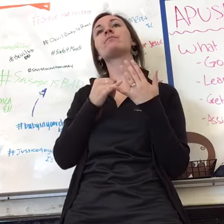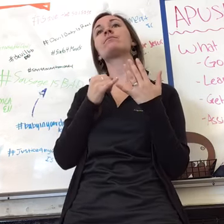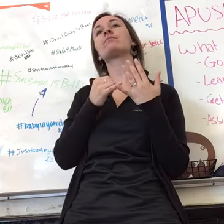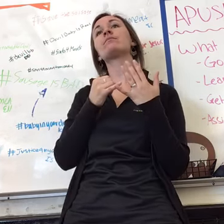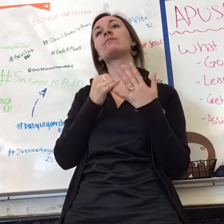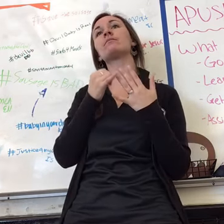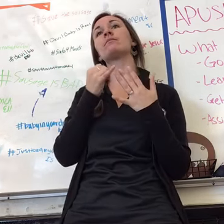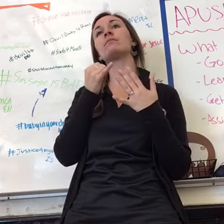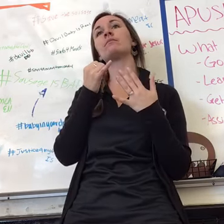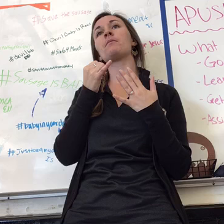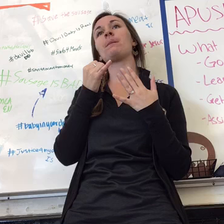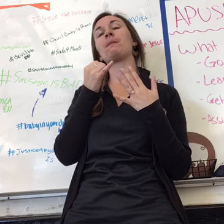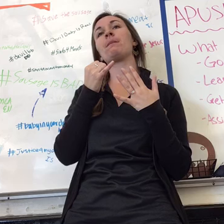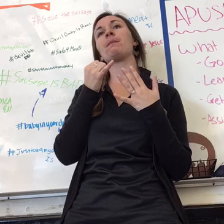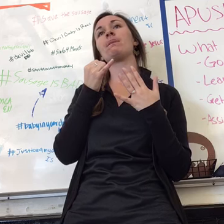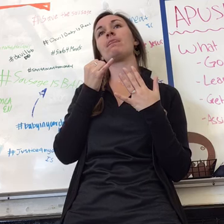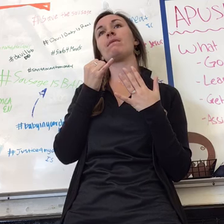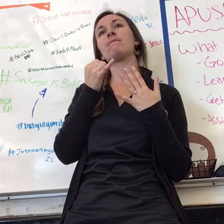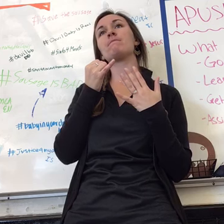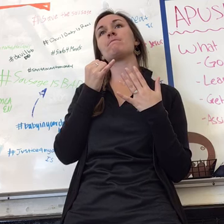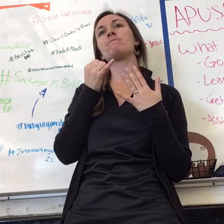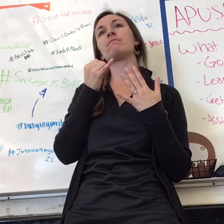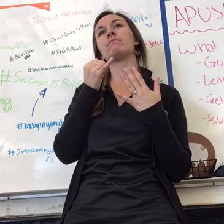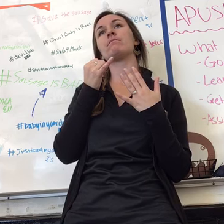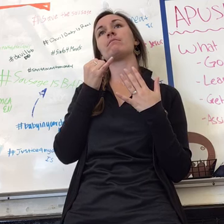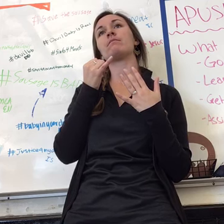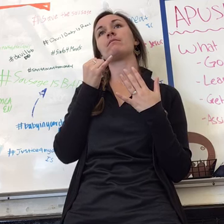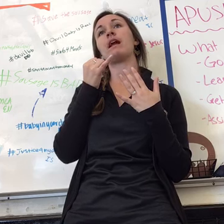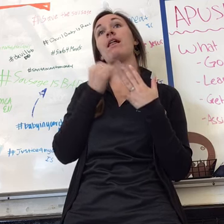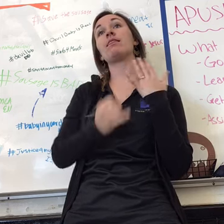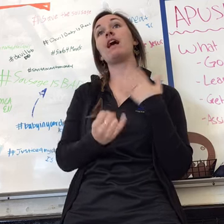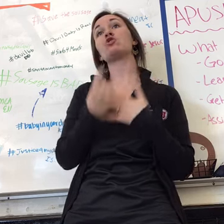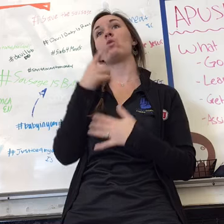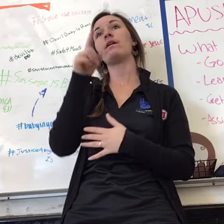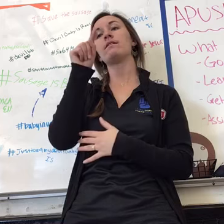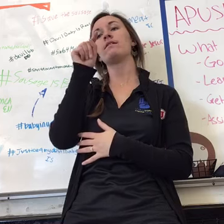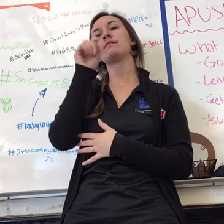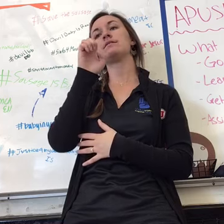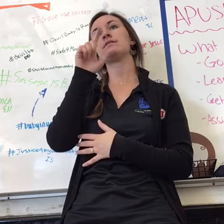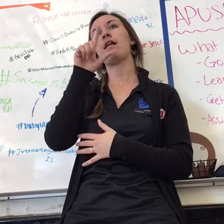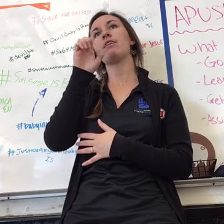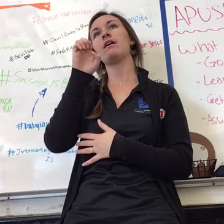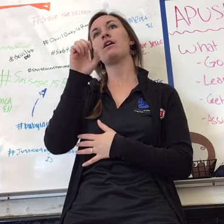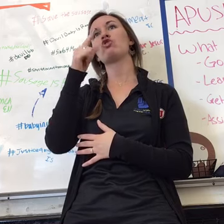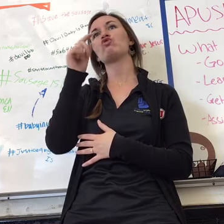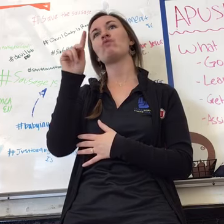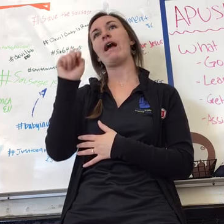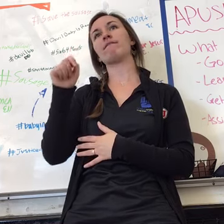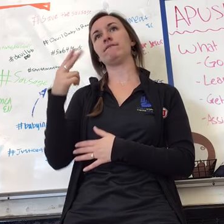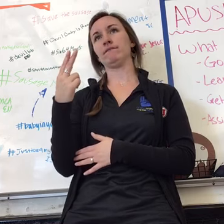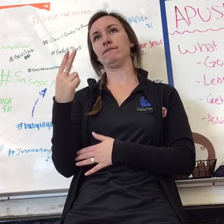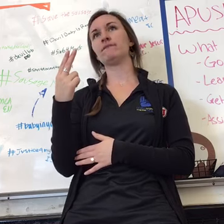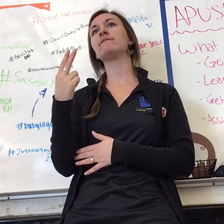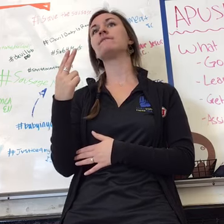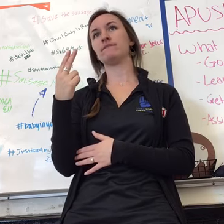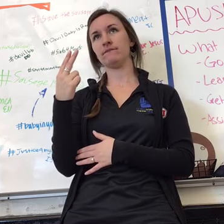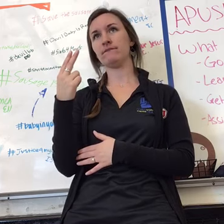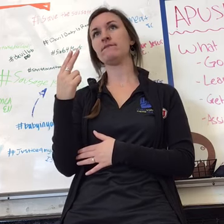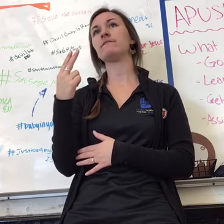like technology and things like that. Overall, in terms of the inventions, you will have the opportunity on this